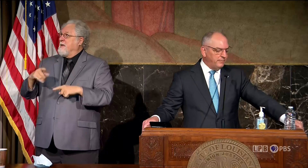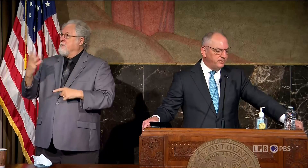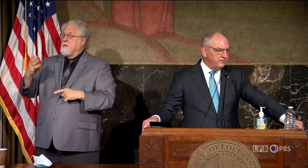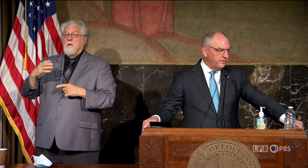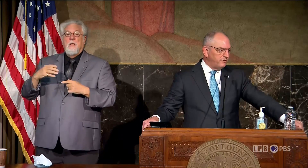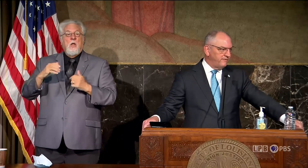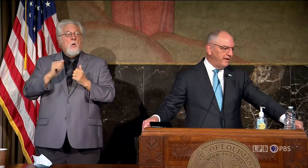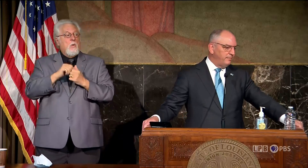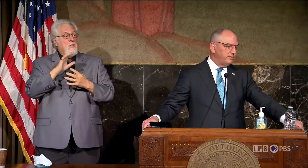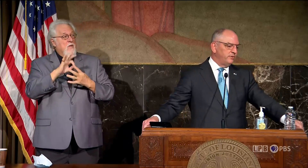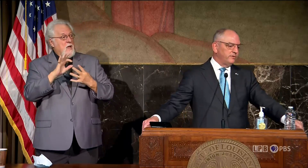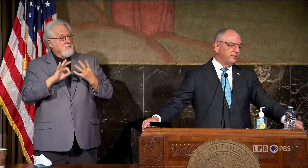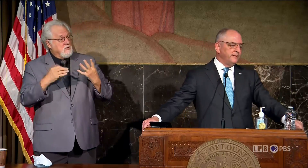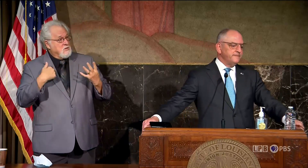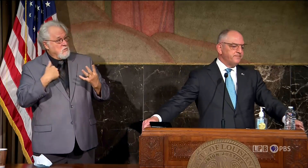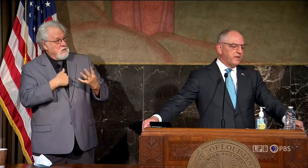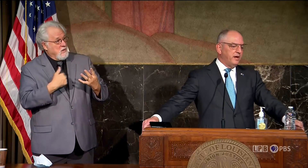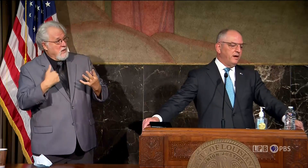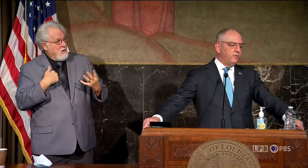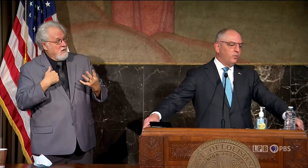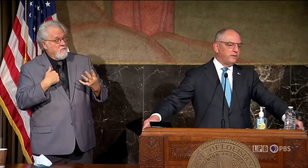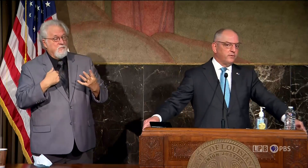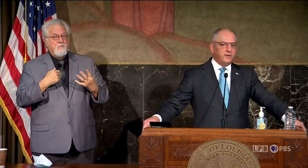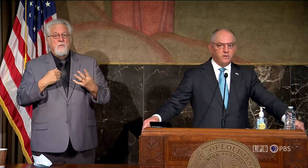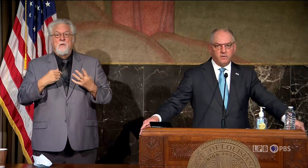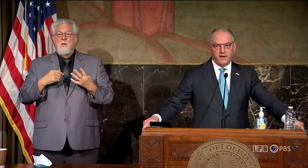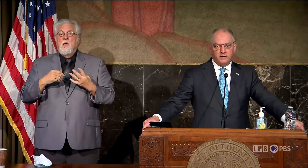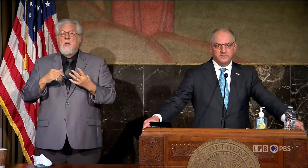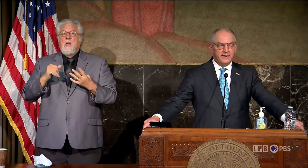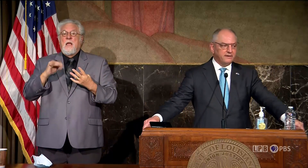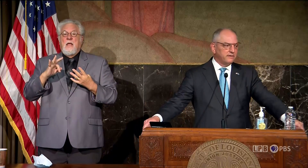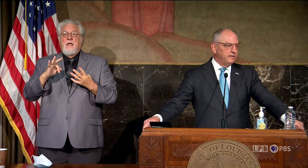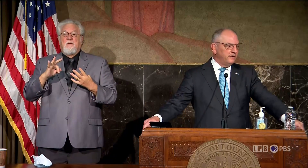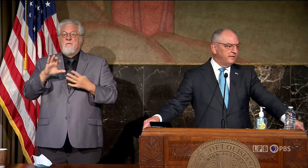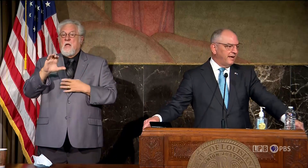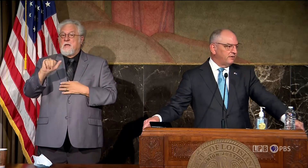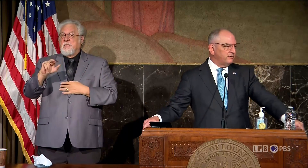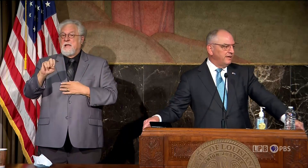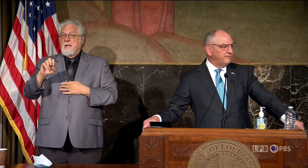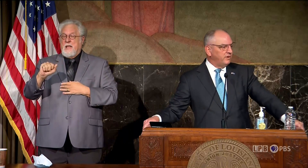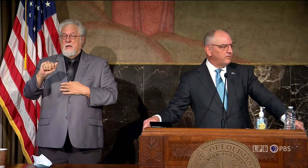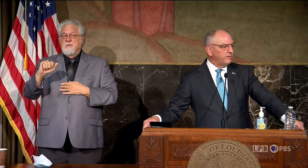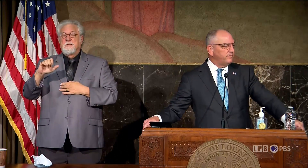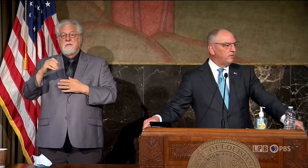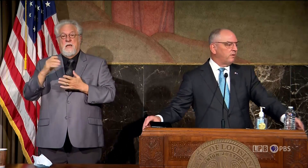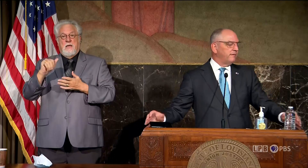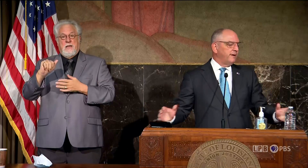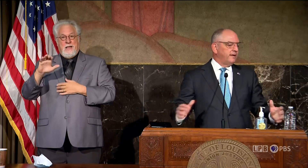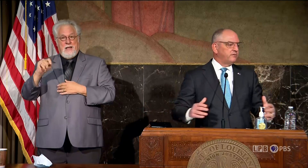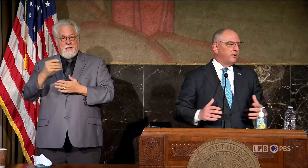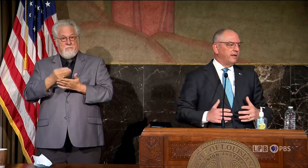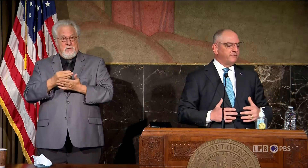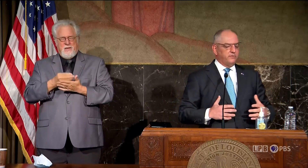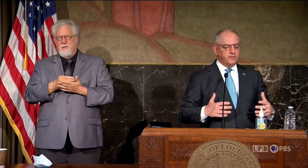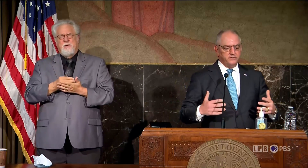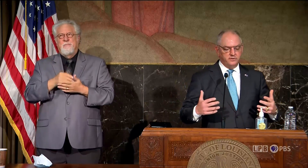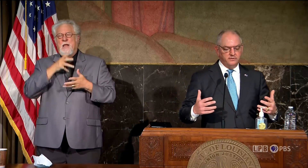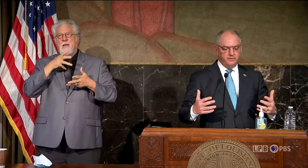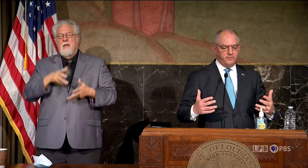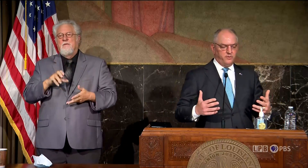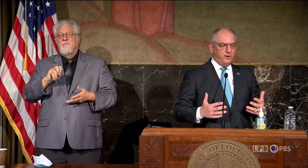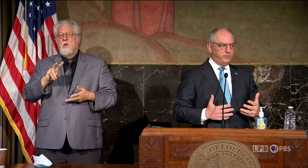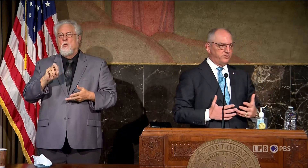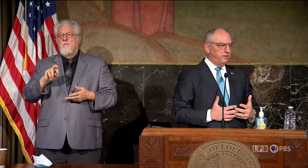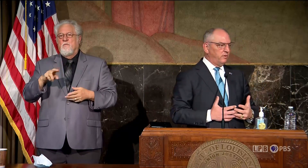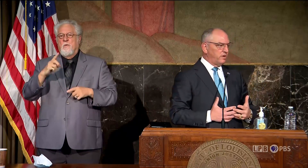to options that are available to us, whether there are CARES Act dollars left over or not necessarily left over, because